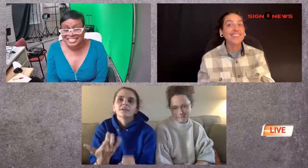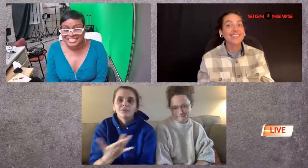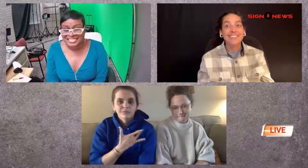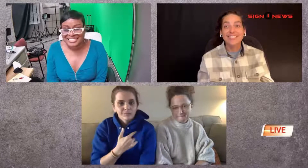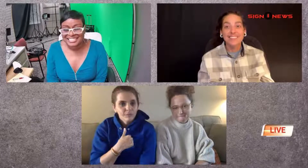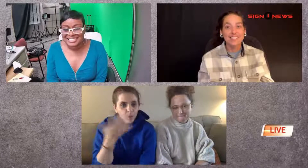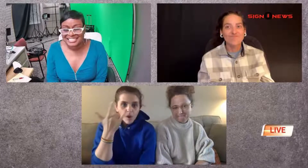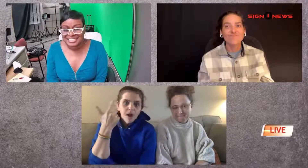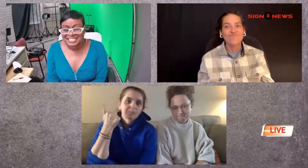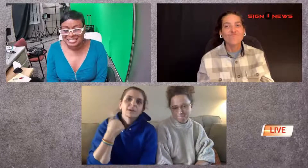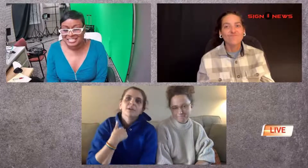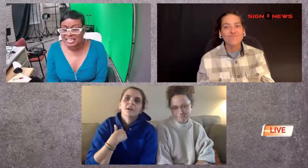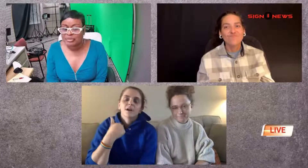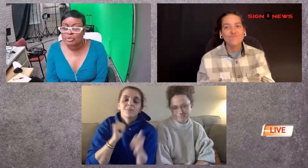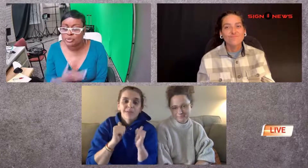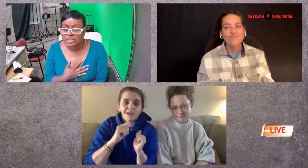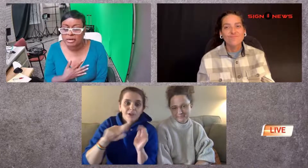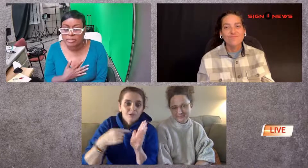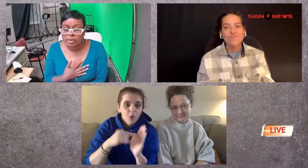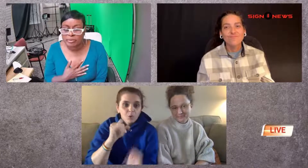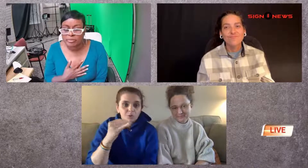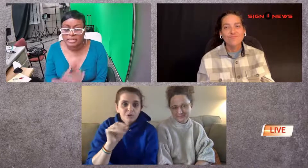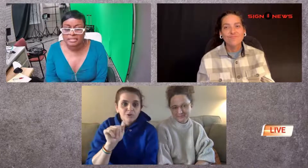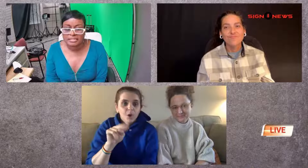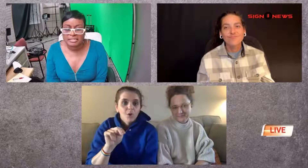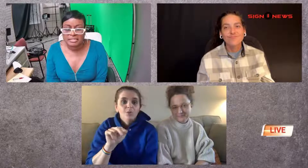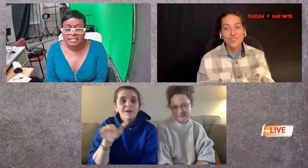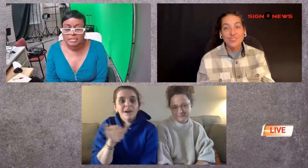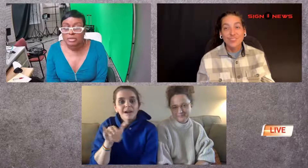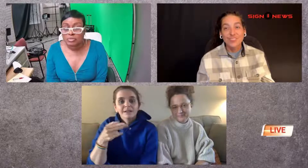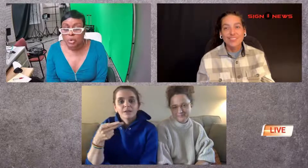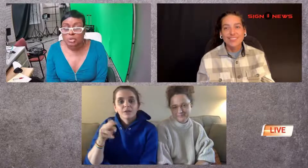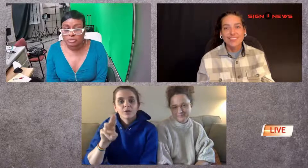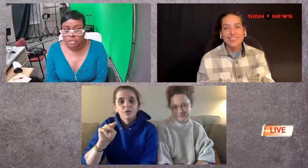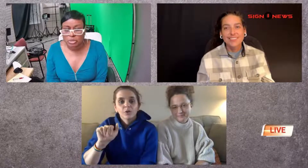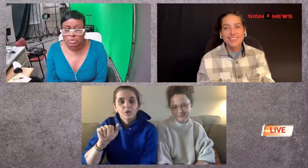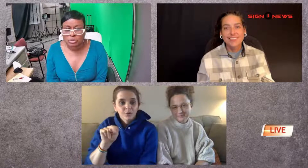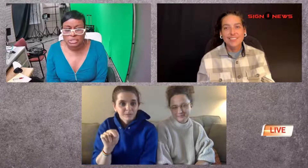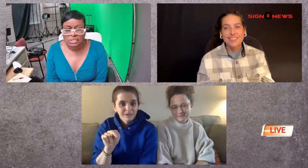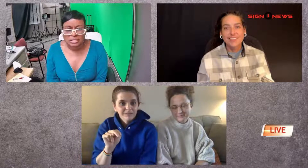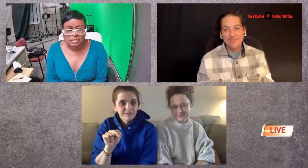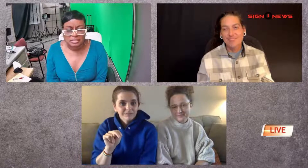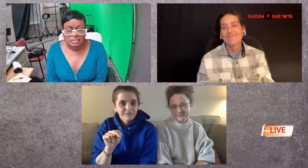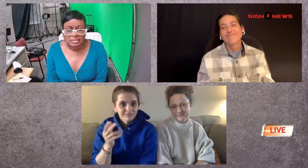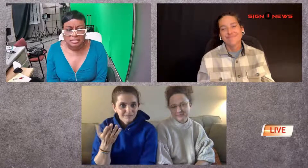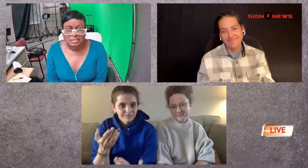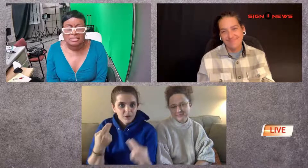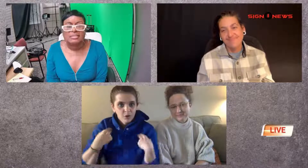got it. And it was really heartwarming because the role of Joan